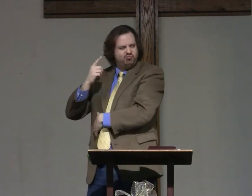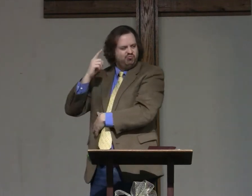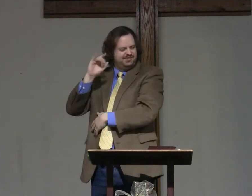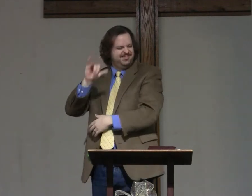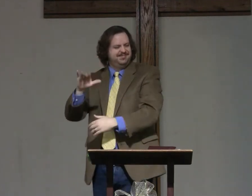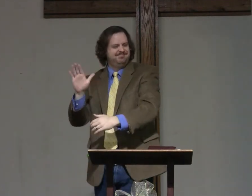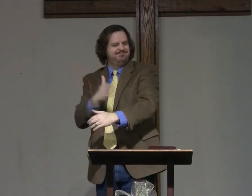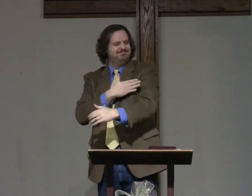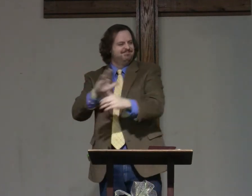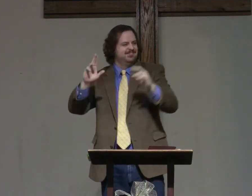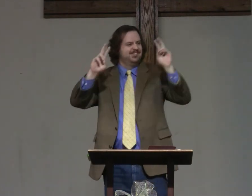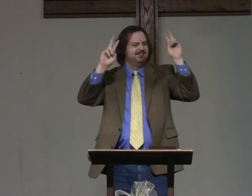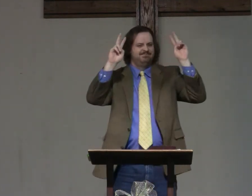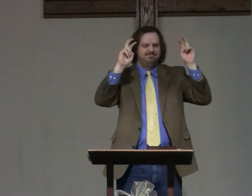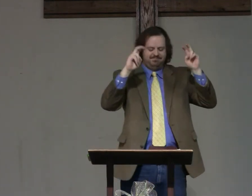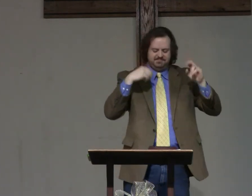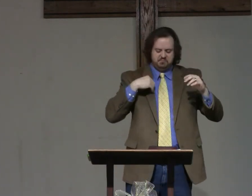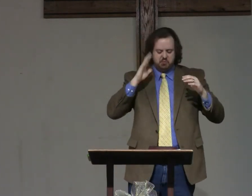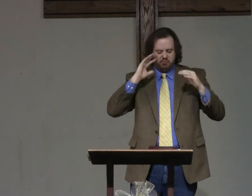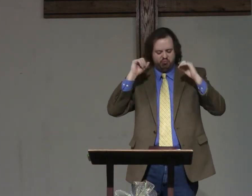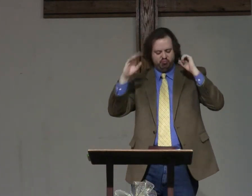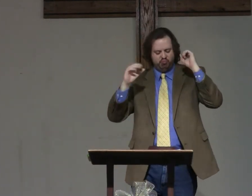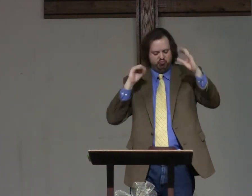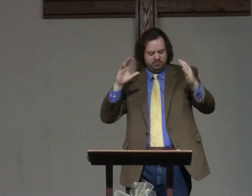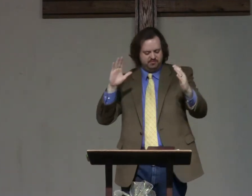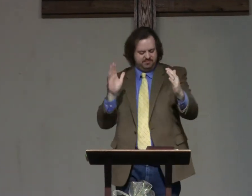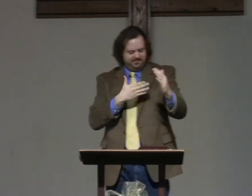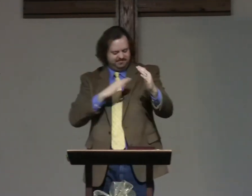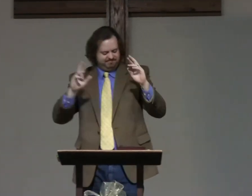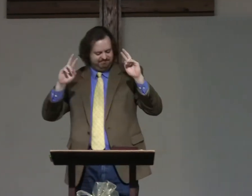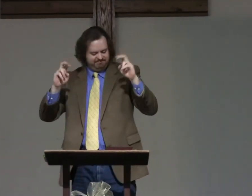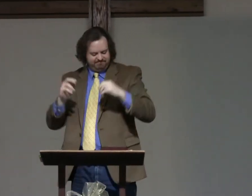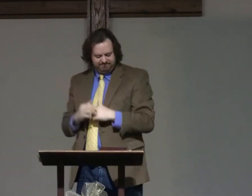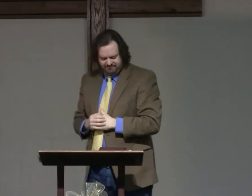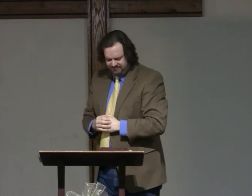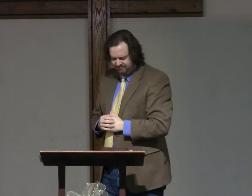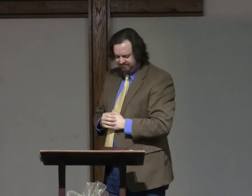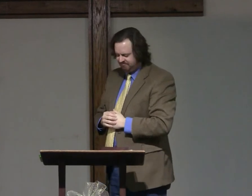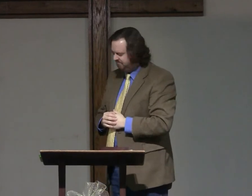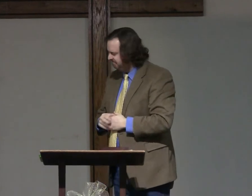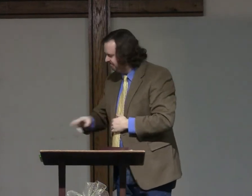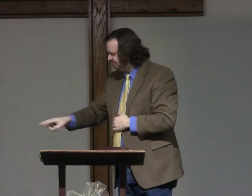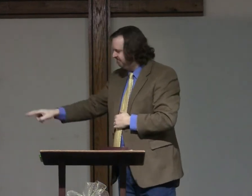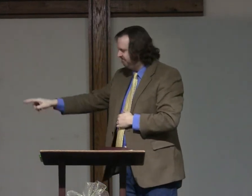So think about that as we sing, as I sing, and I'll sign this song.